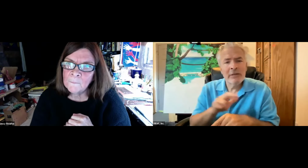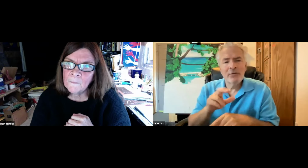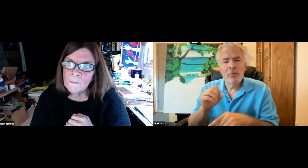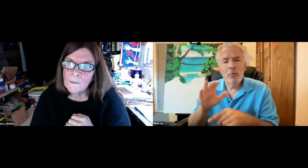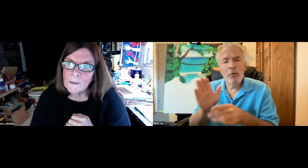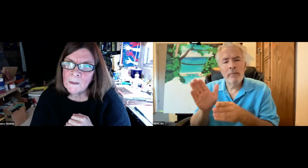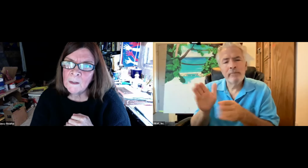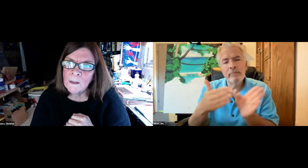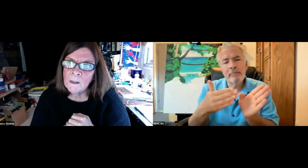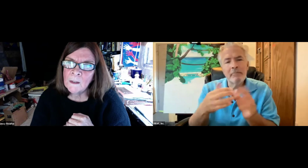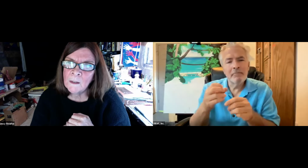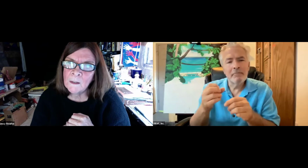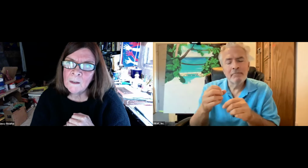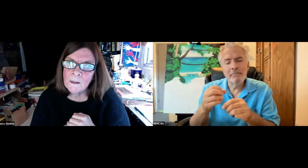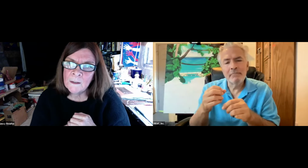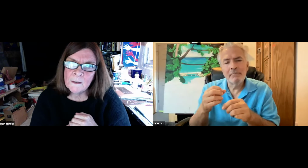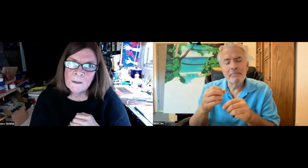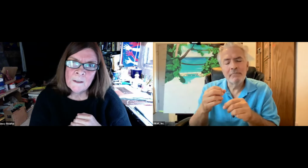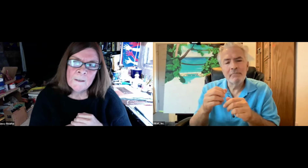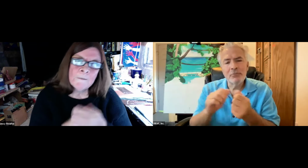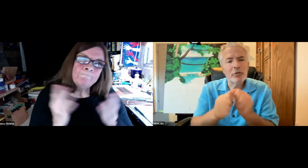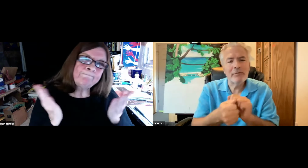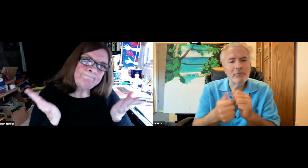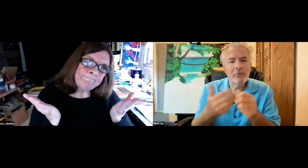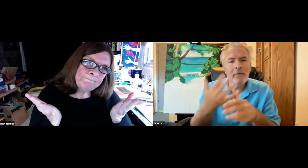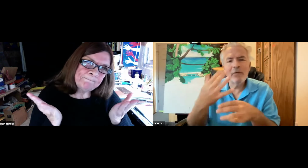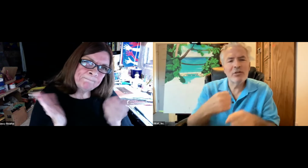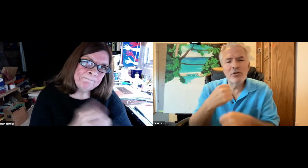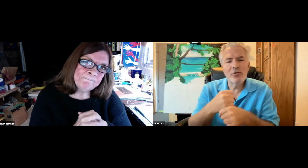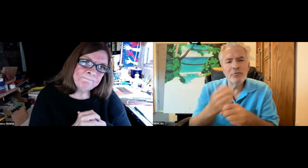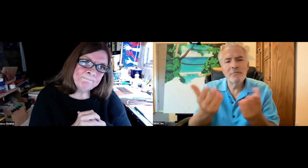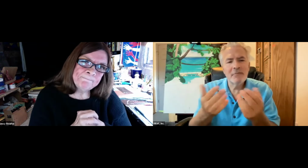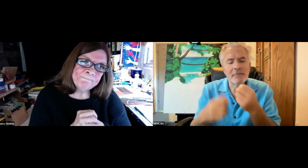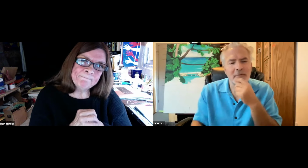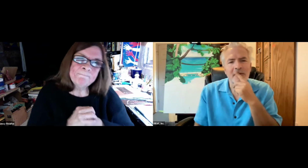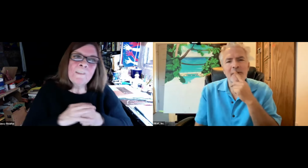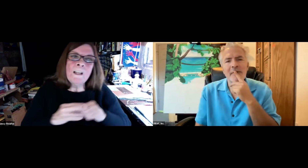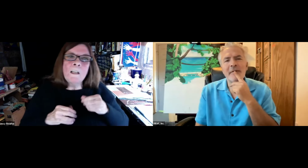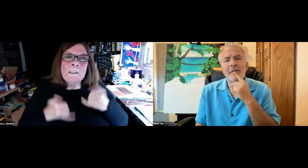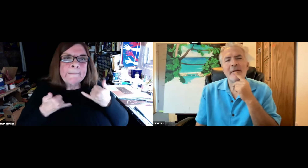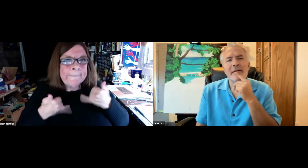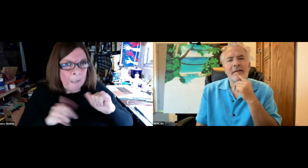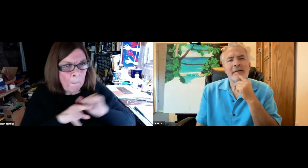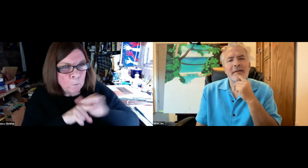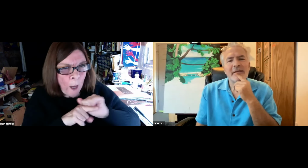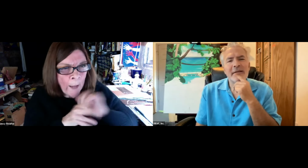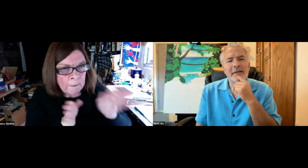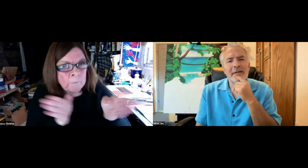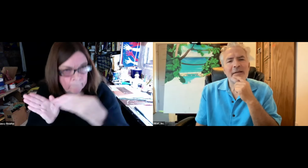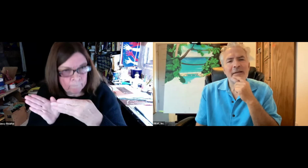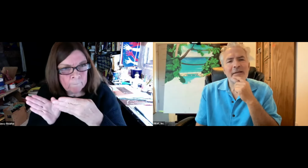they still practice their own religion or have they been converted over the years? Do you know?